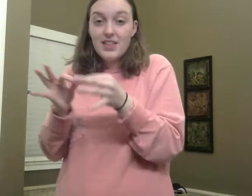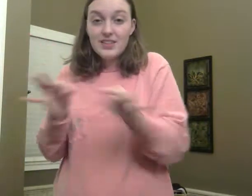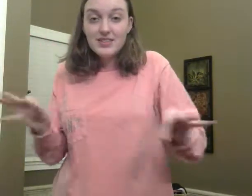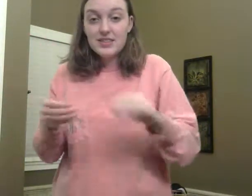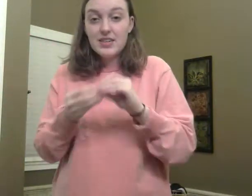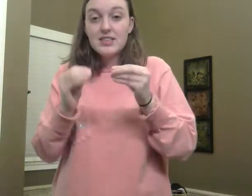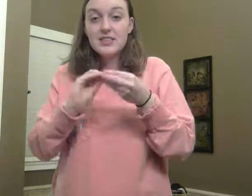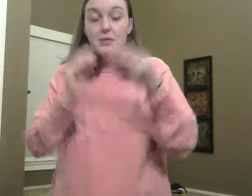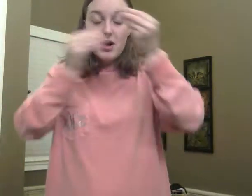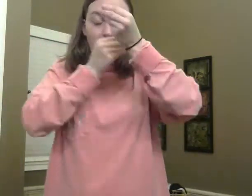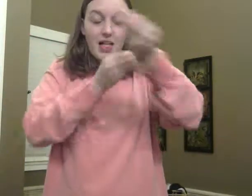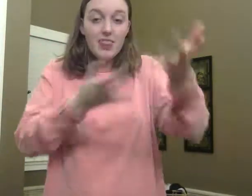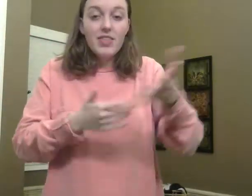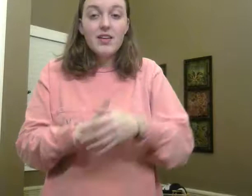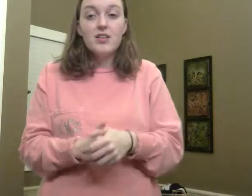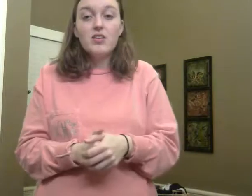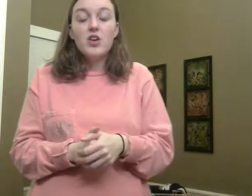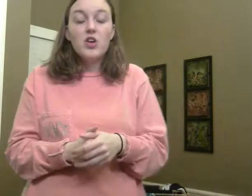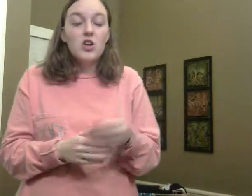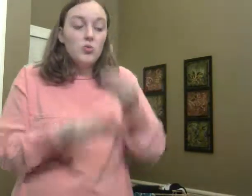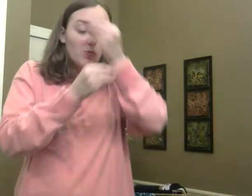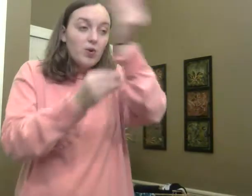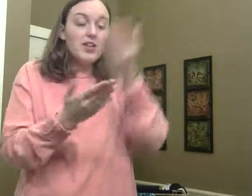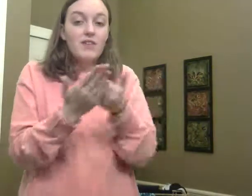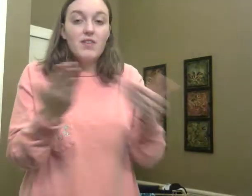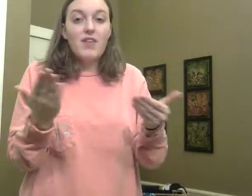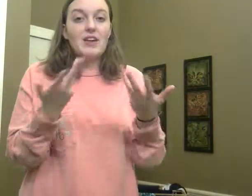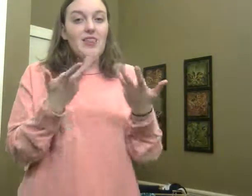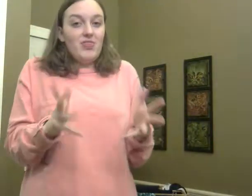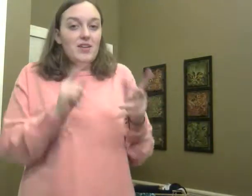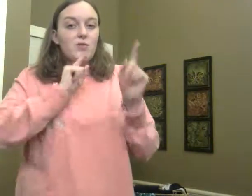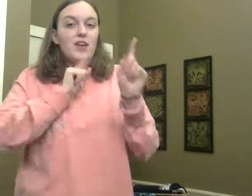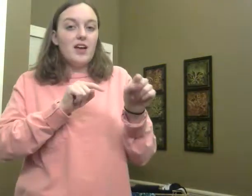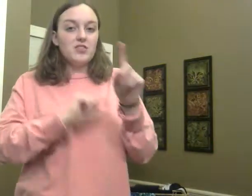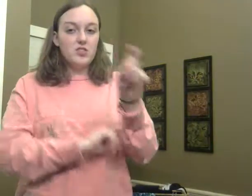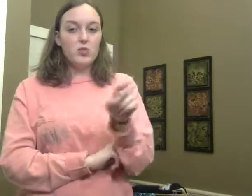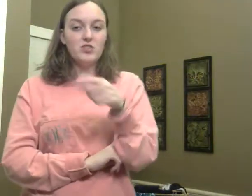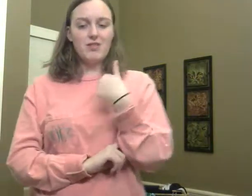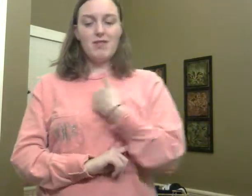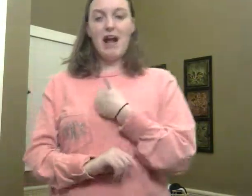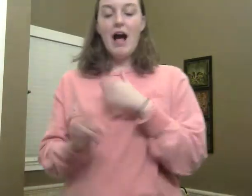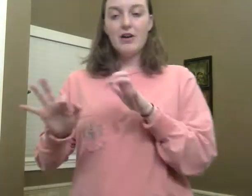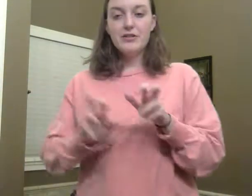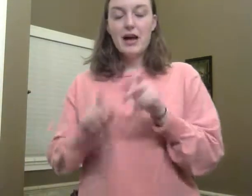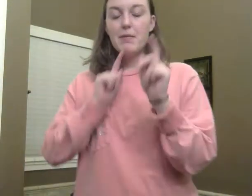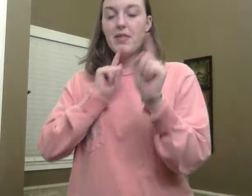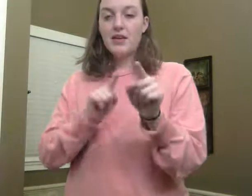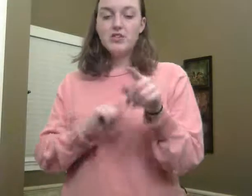our fact, but then we answer our question. And I'm going to type the answer up here. That way you'll make sure you've highlighted the